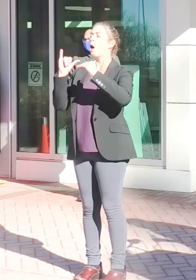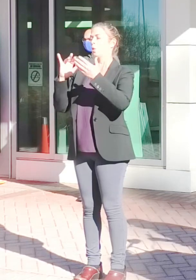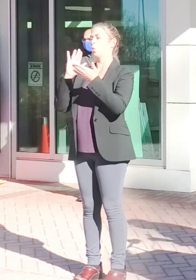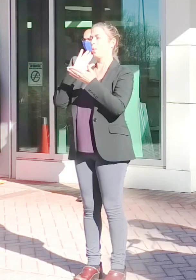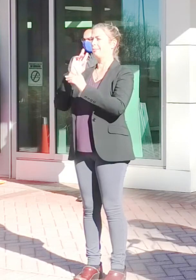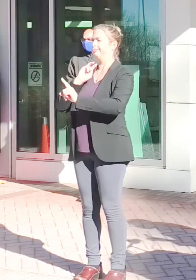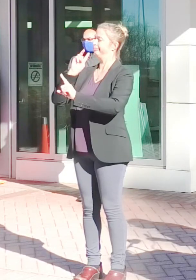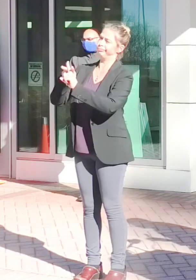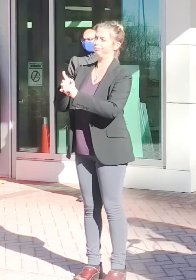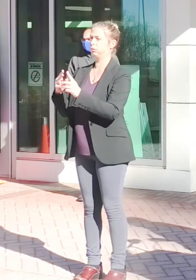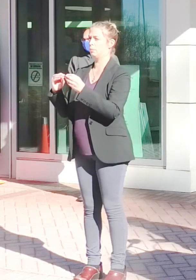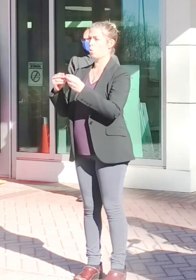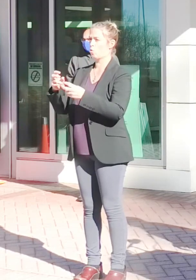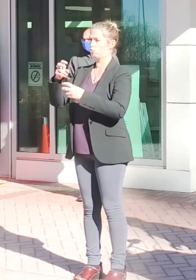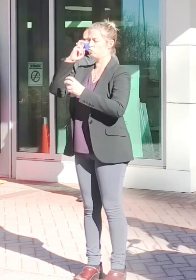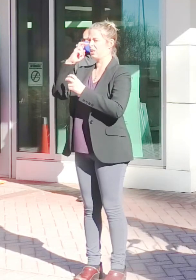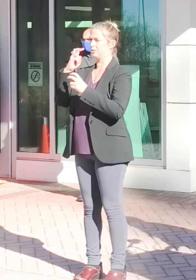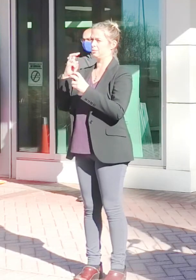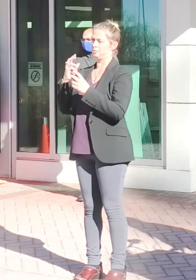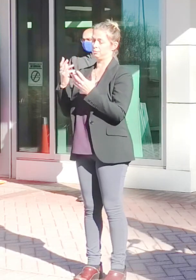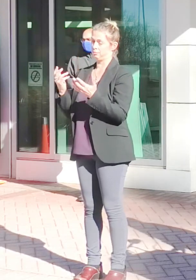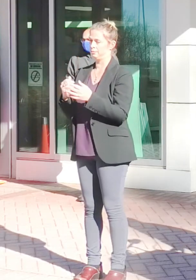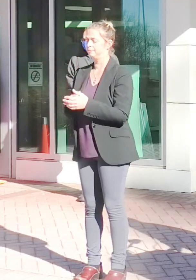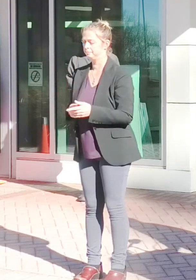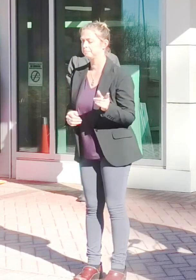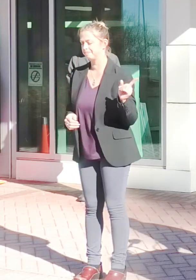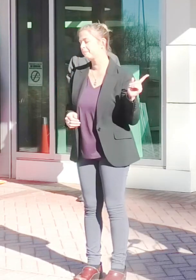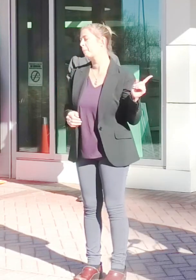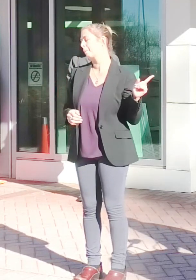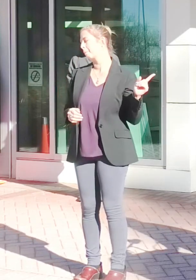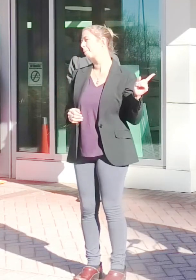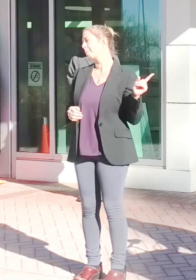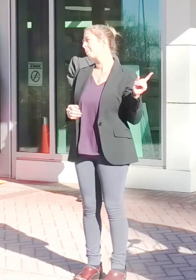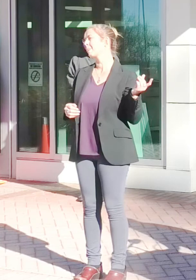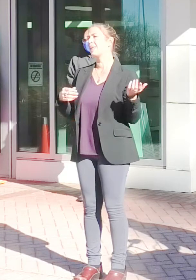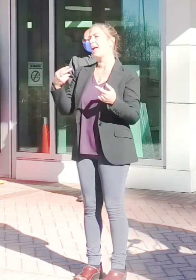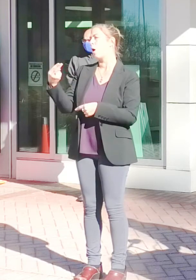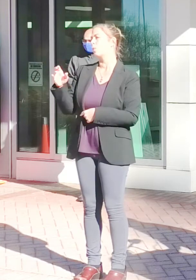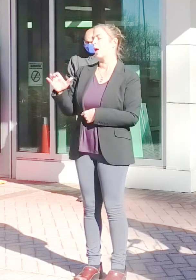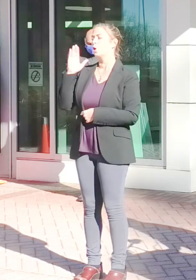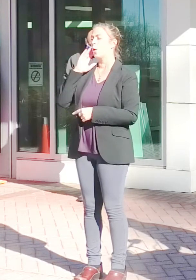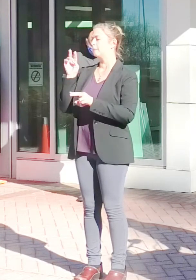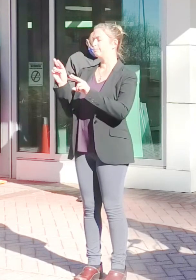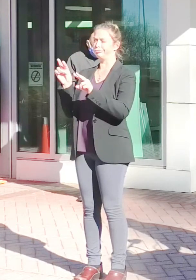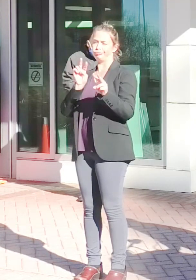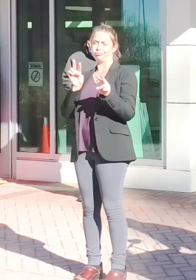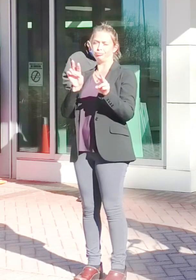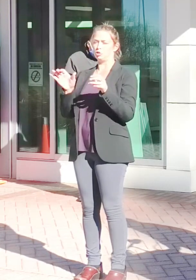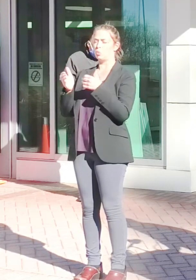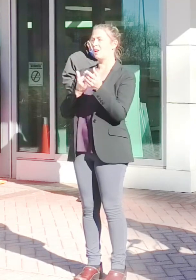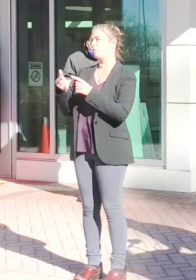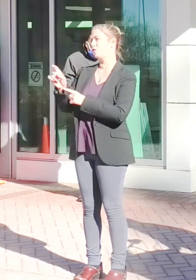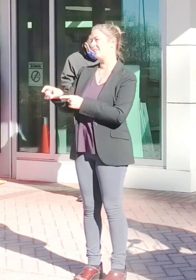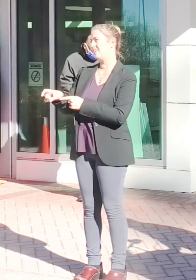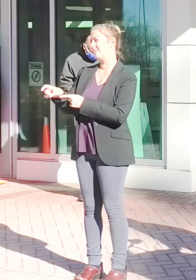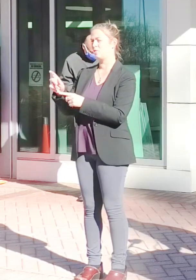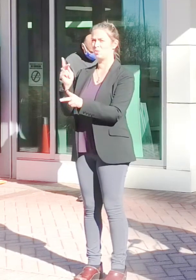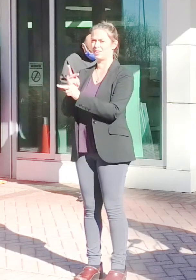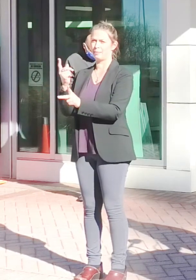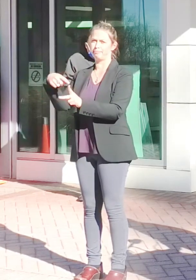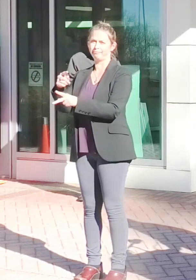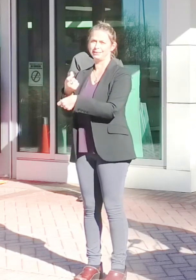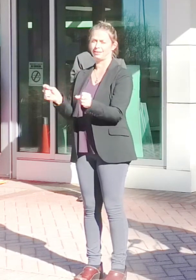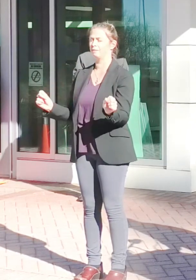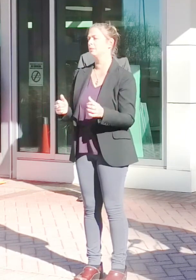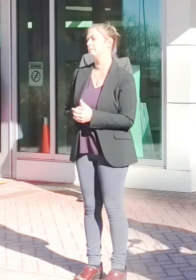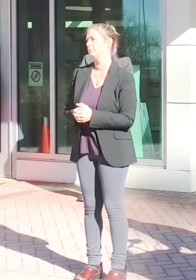So as always, we will in Howard County take whatever action is necessary to keep people safe. I think in concert